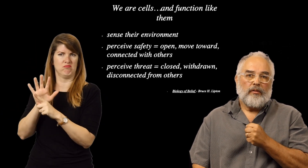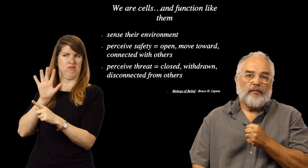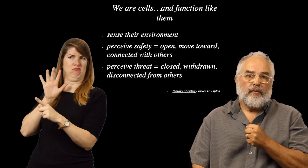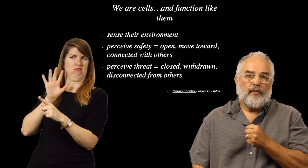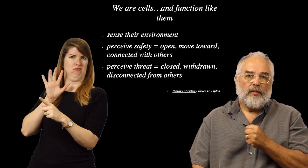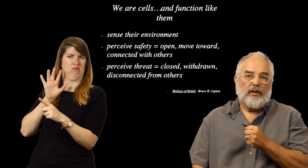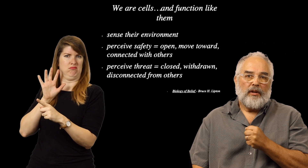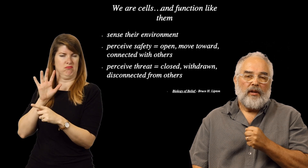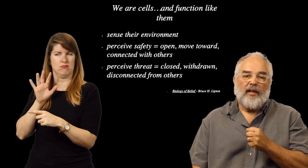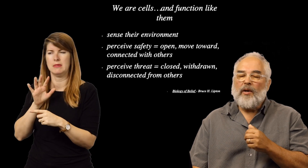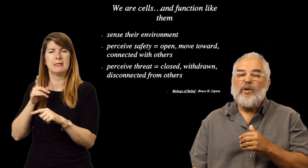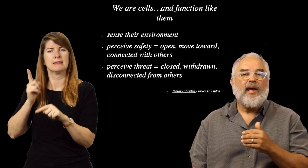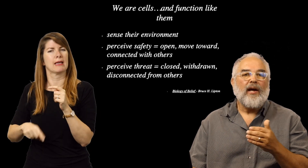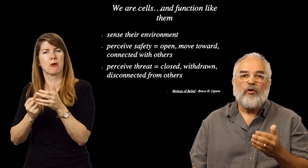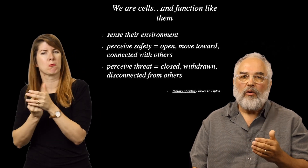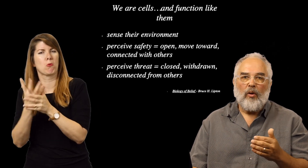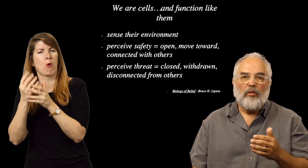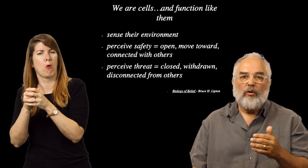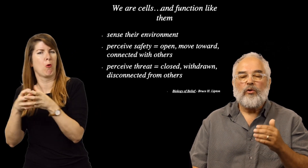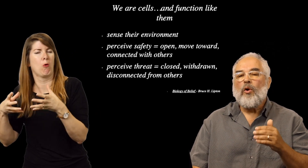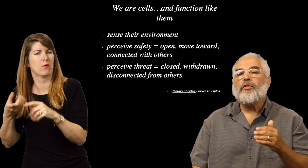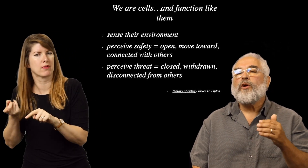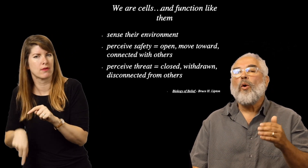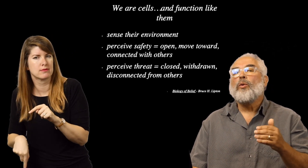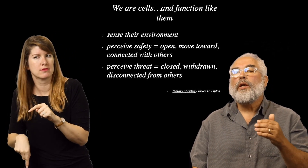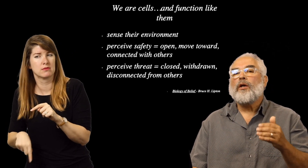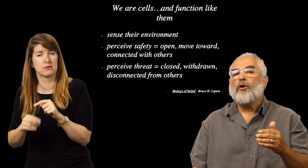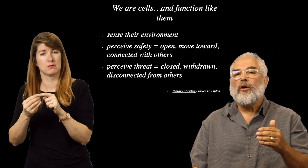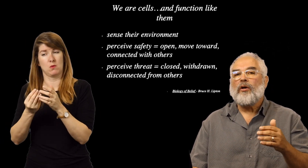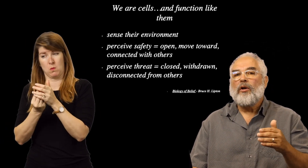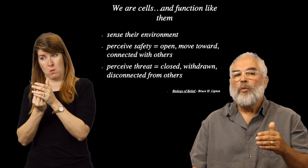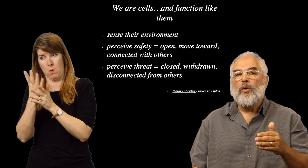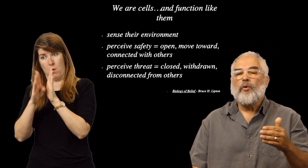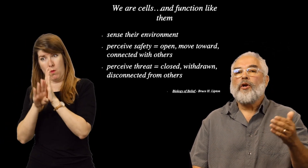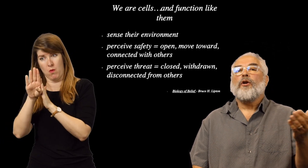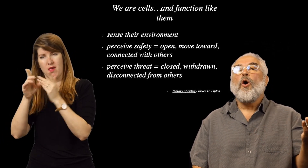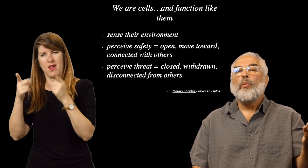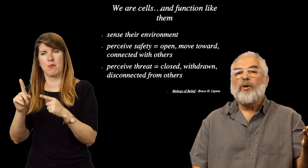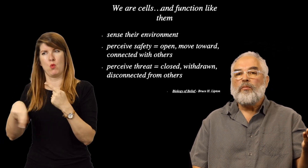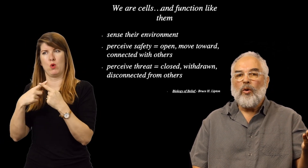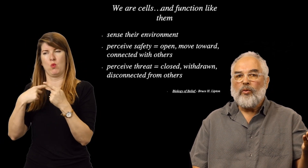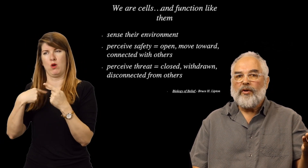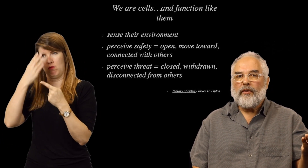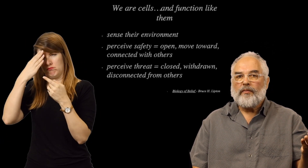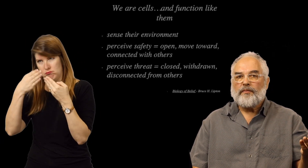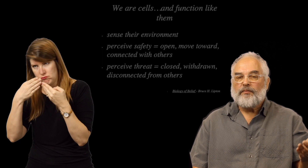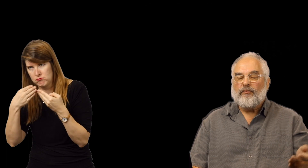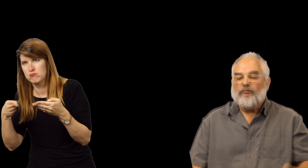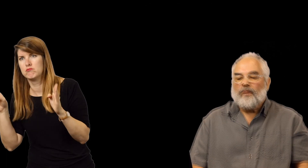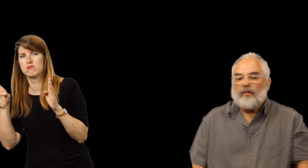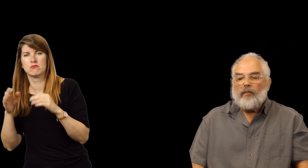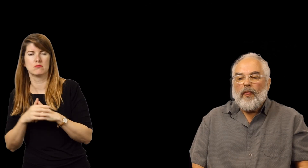withdraw. And then we can't grow. Growth can only occur when we're in an open mode.